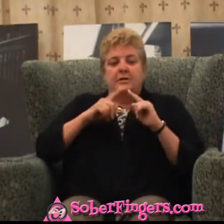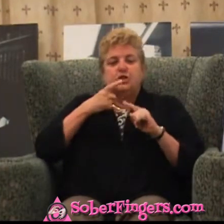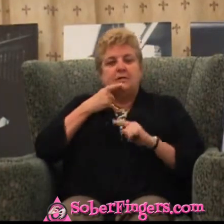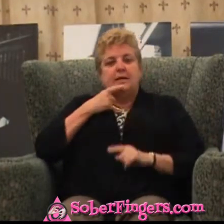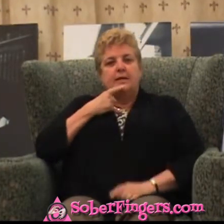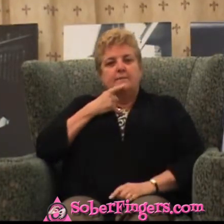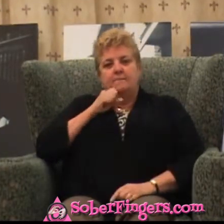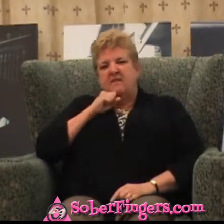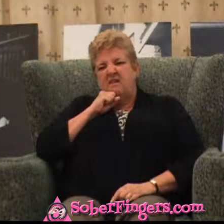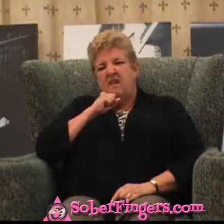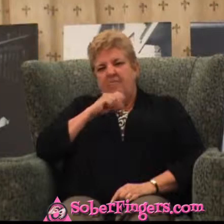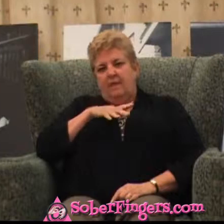nothing.